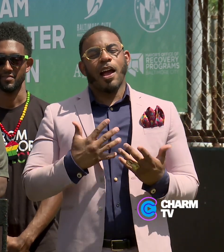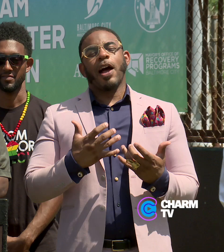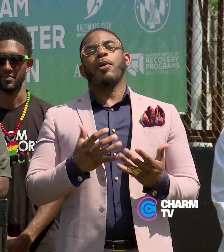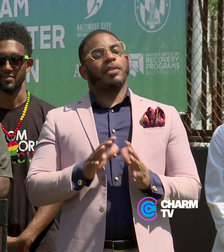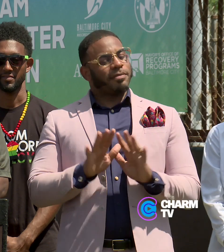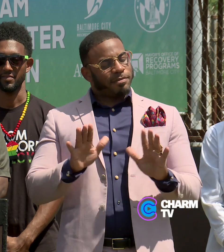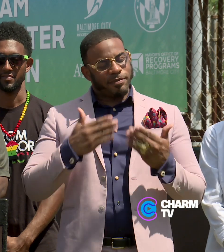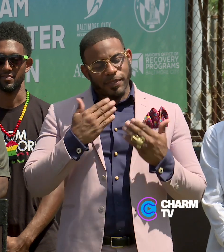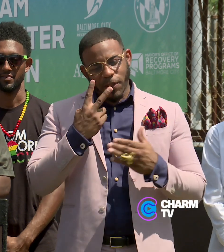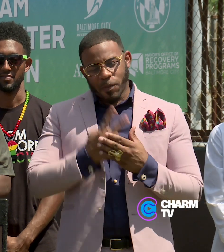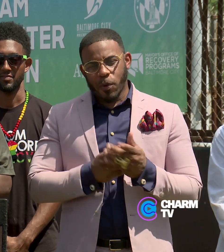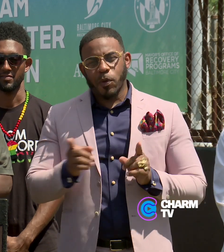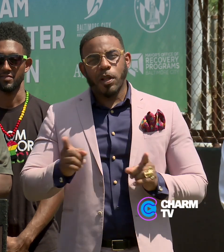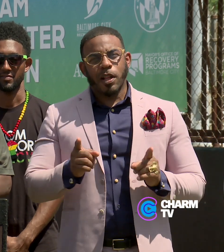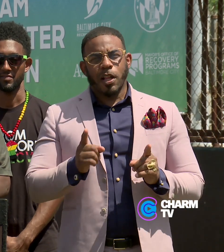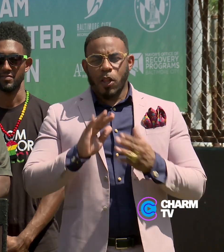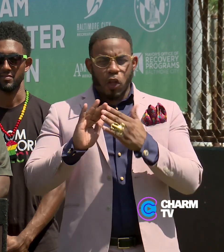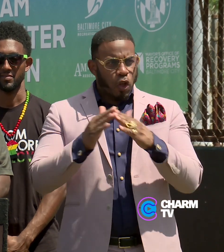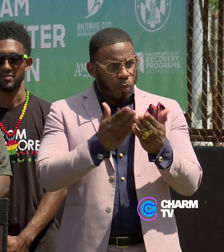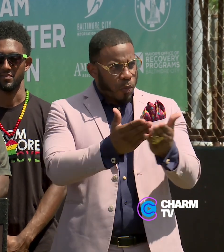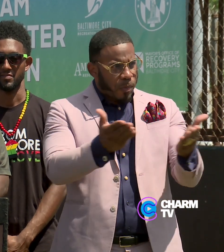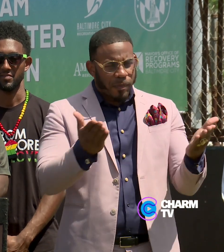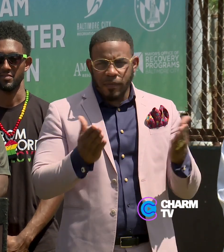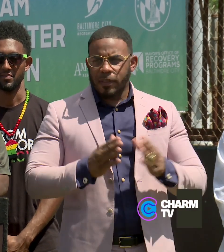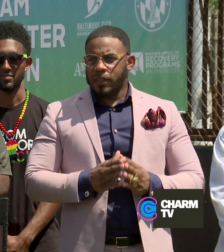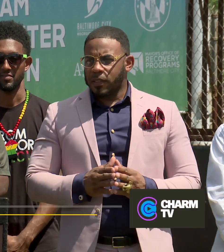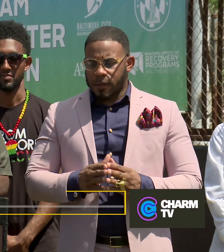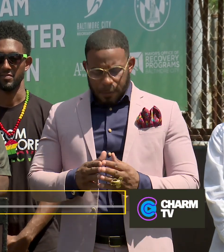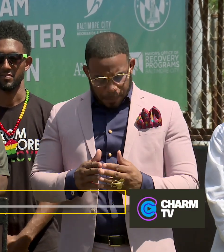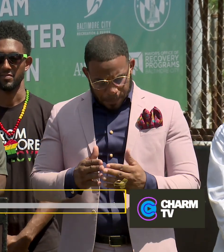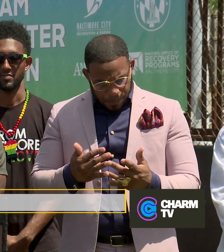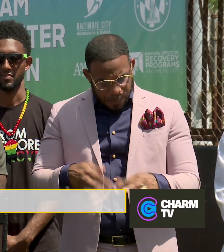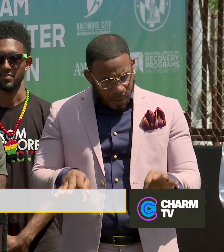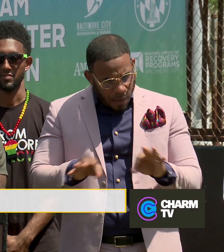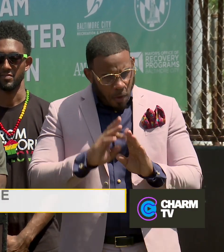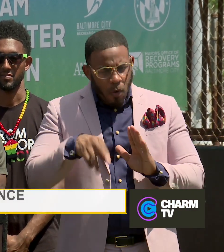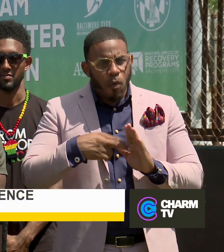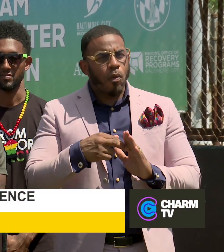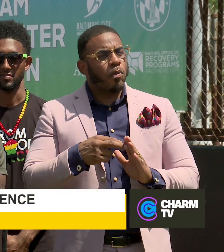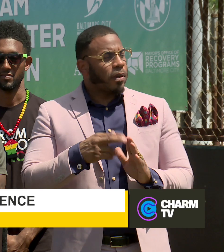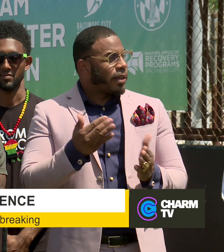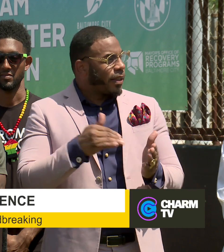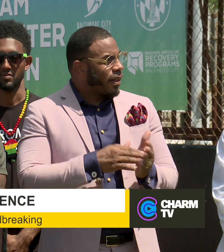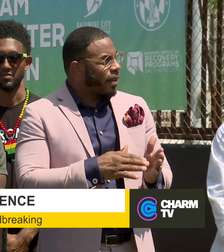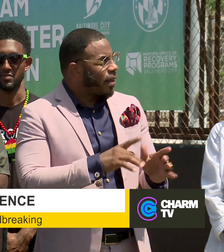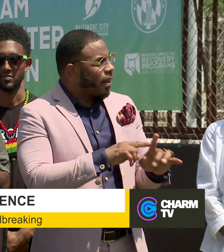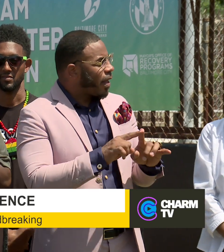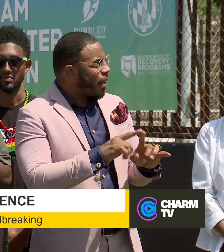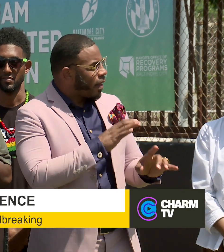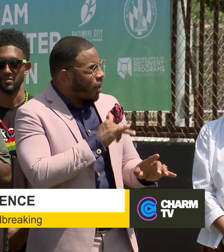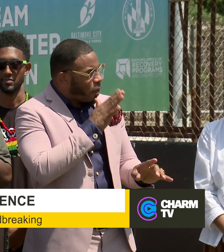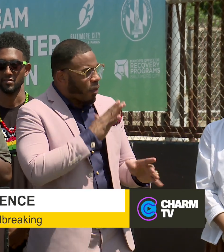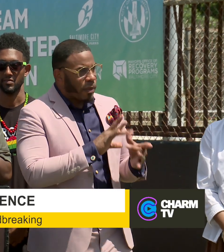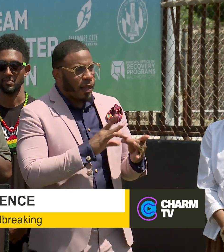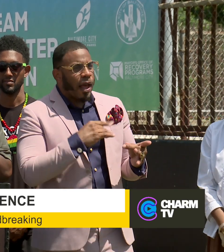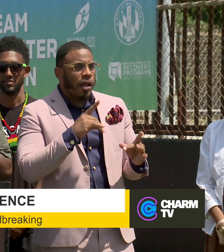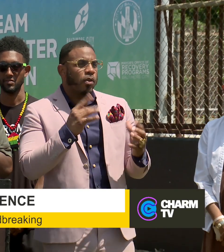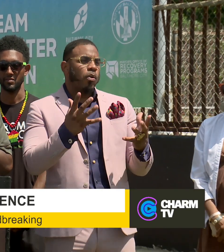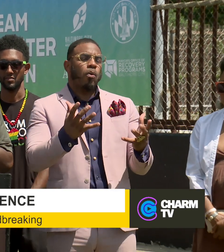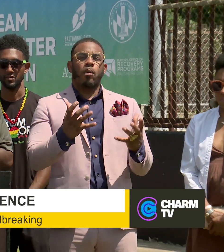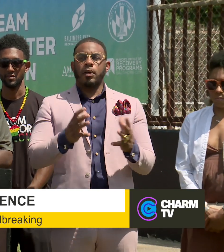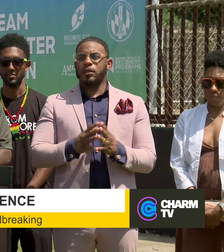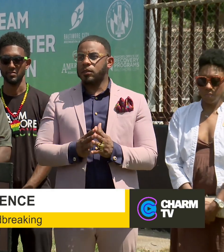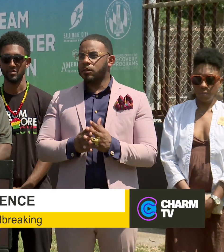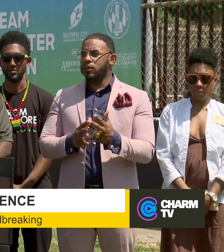to just thank you all. But the community plays a vital role. So we, again, as a councilwoman stated, I do want